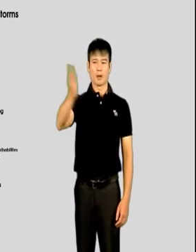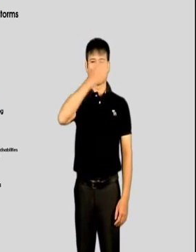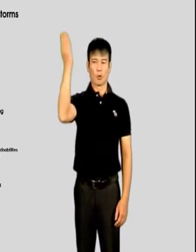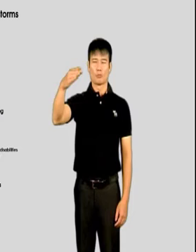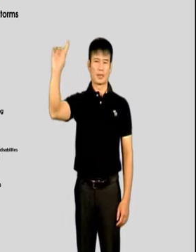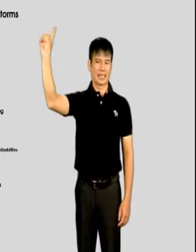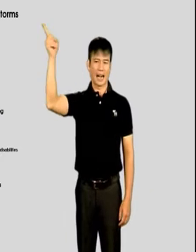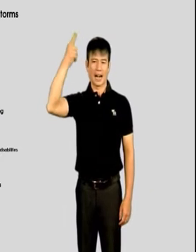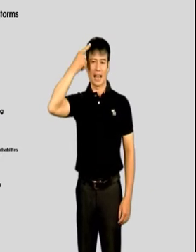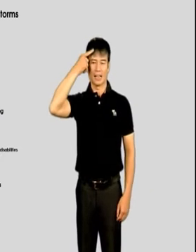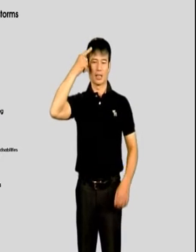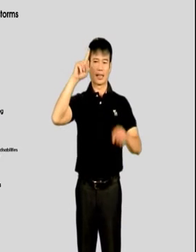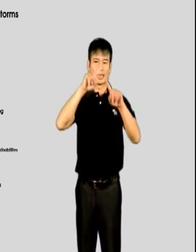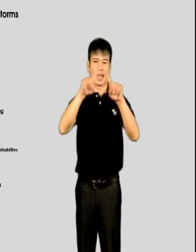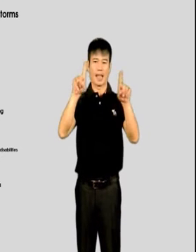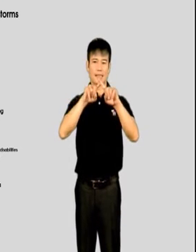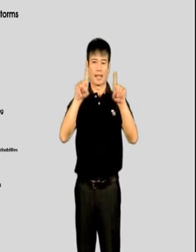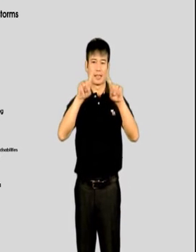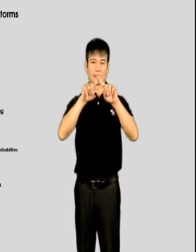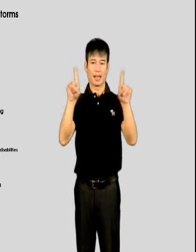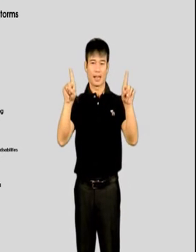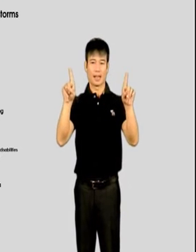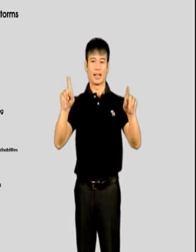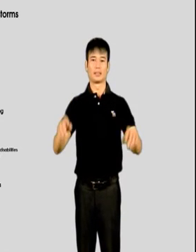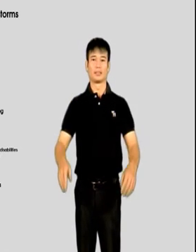This is the icon for an area affected by storms.